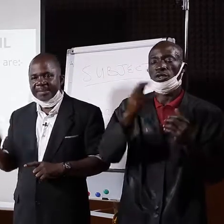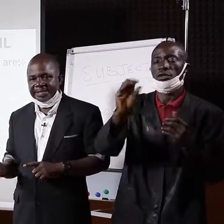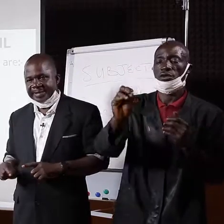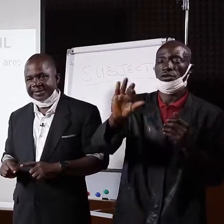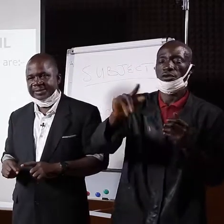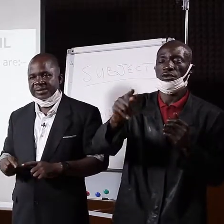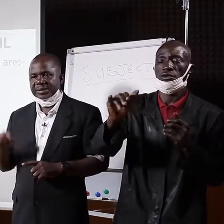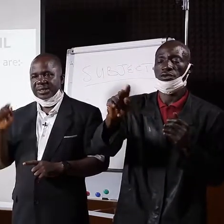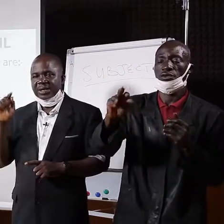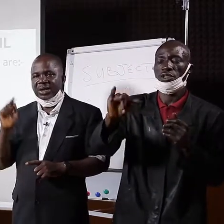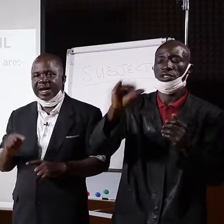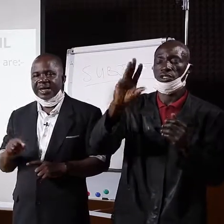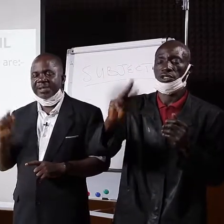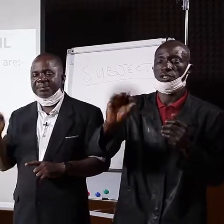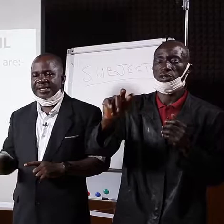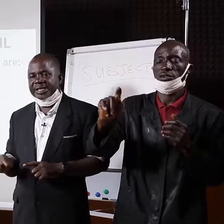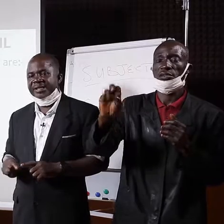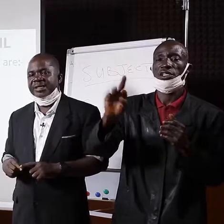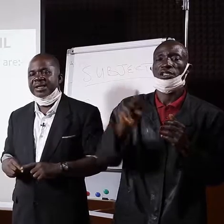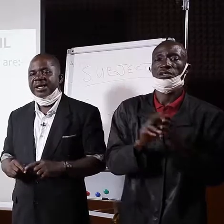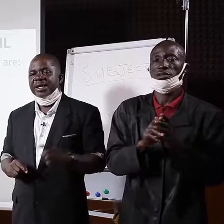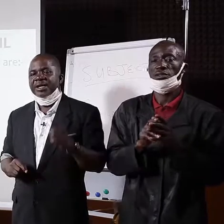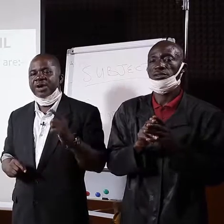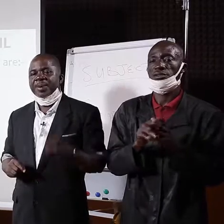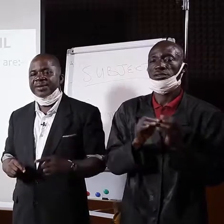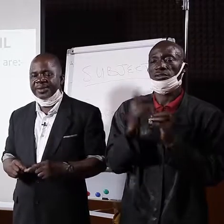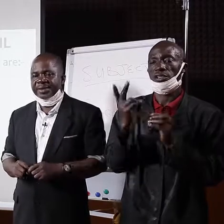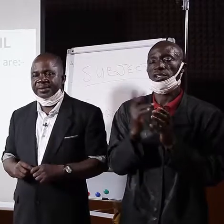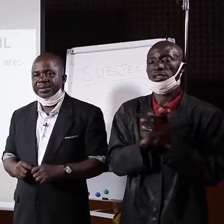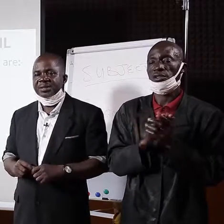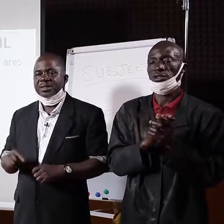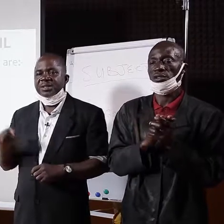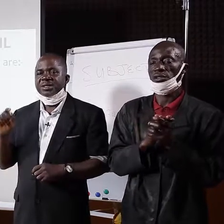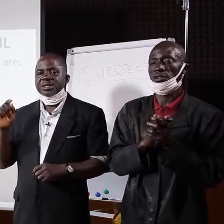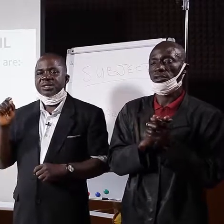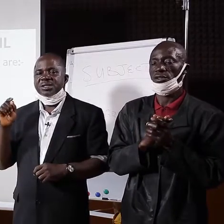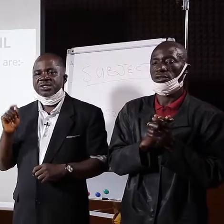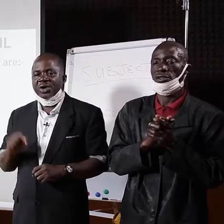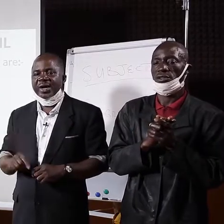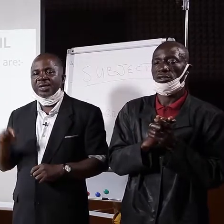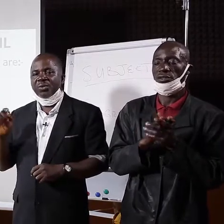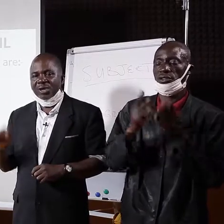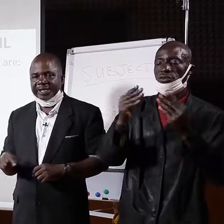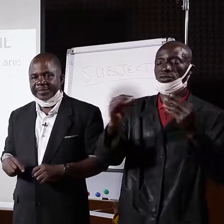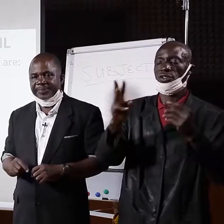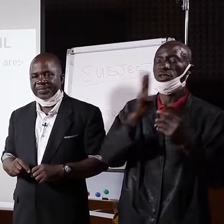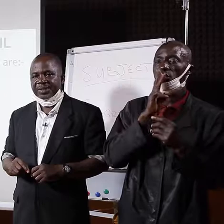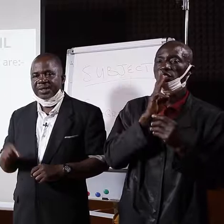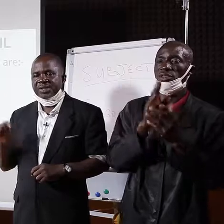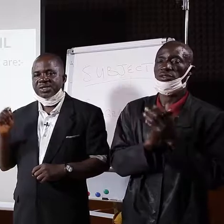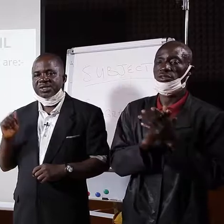organic matter. Organic matter. Number 3, soil